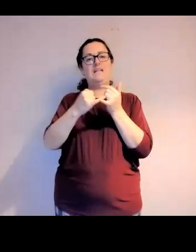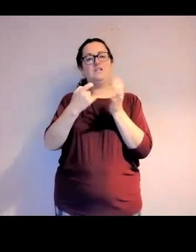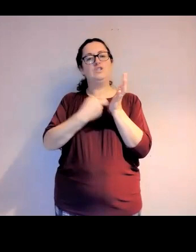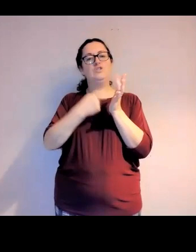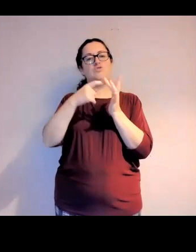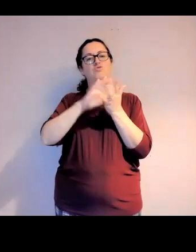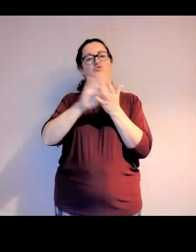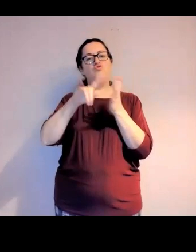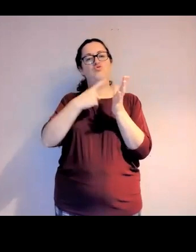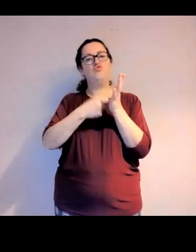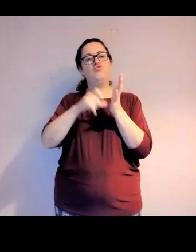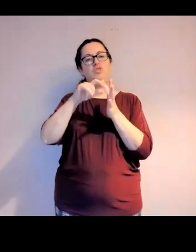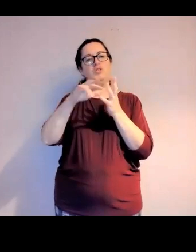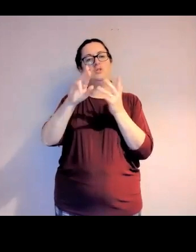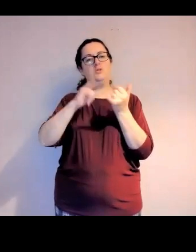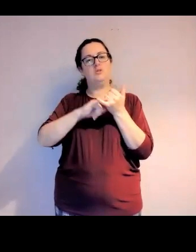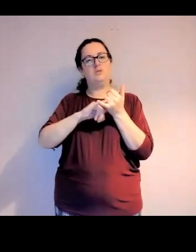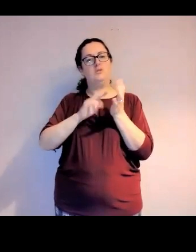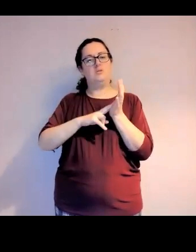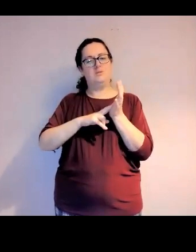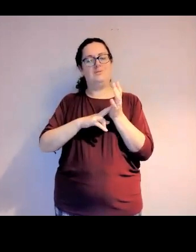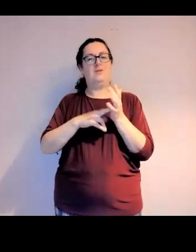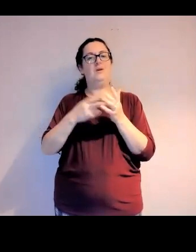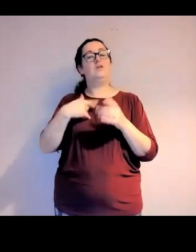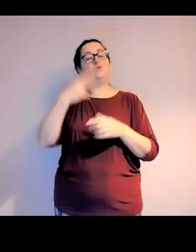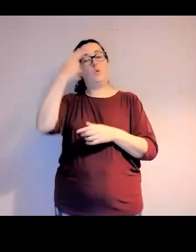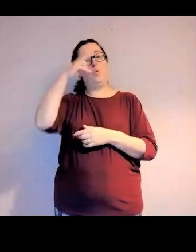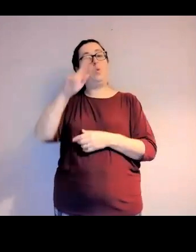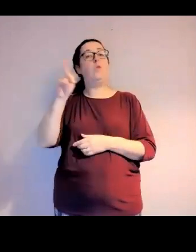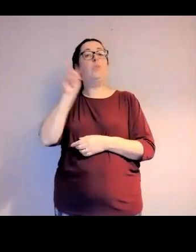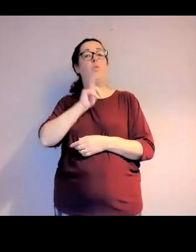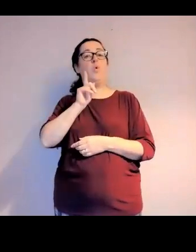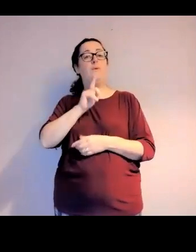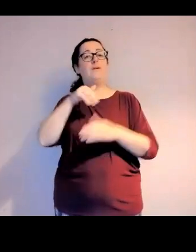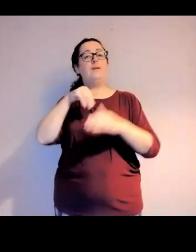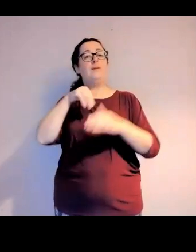China Shop. Thank you so much, Phyllis.